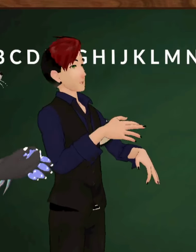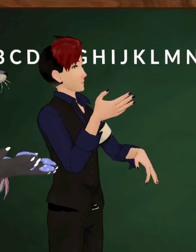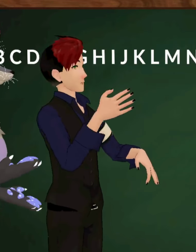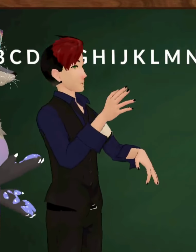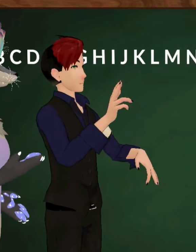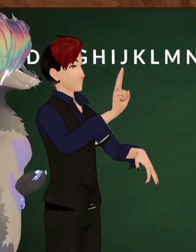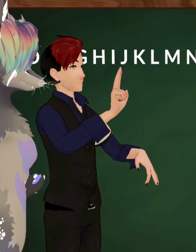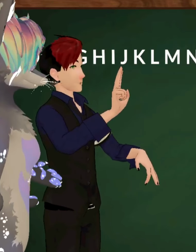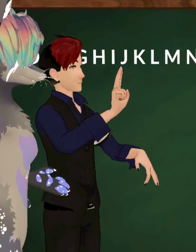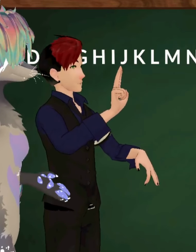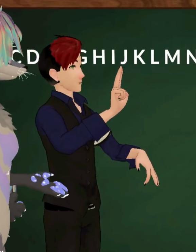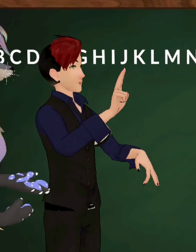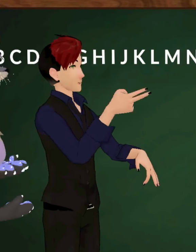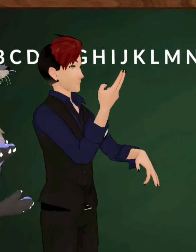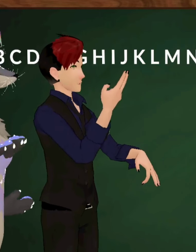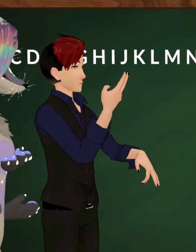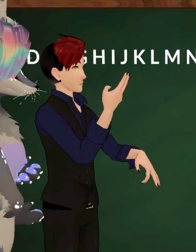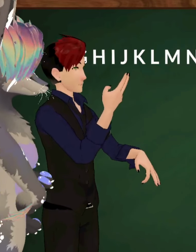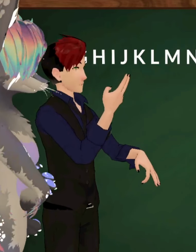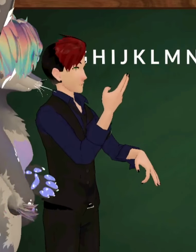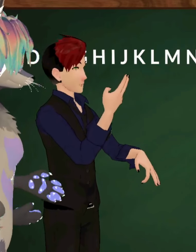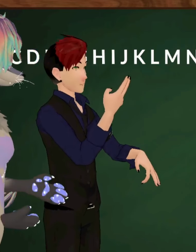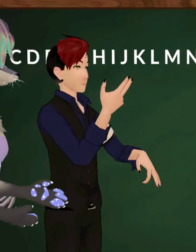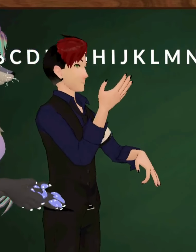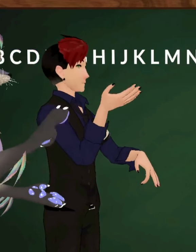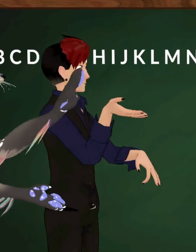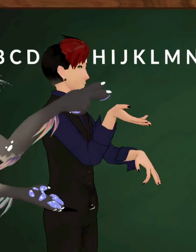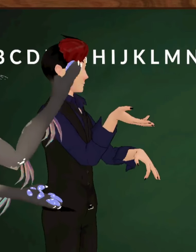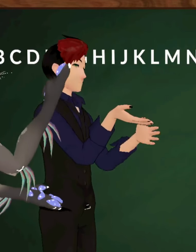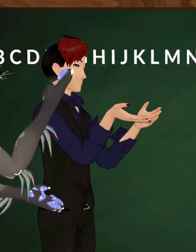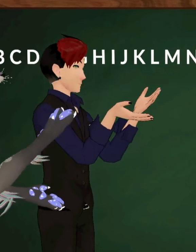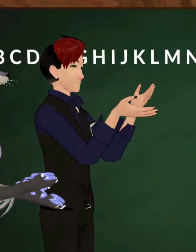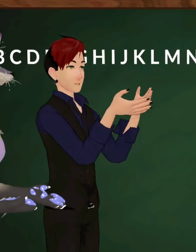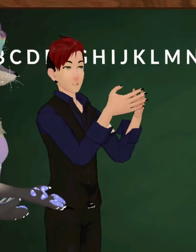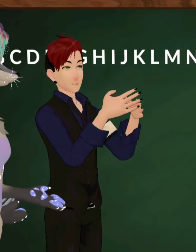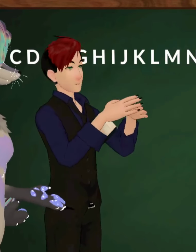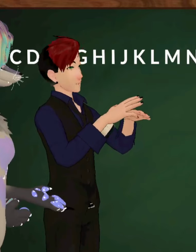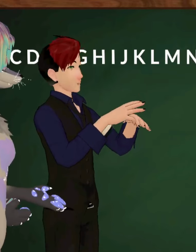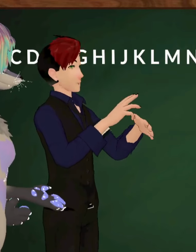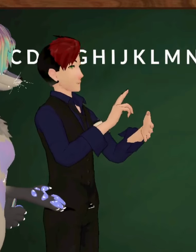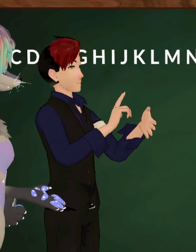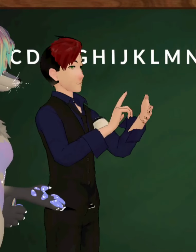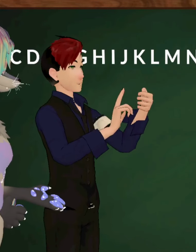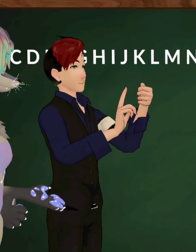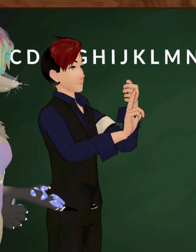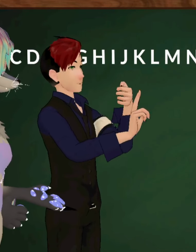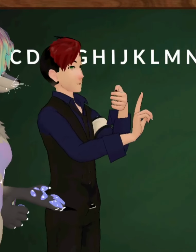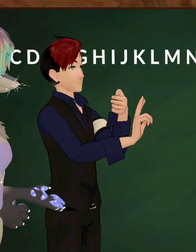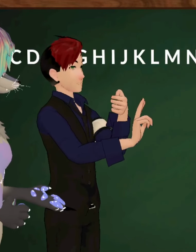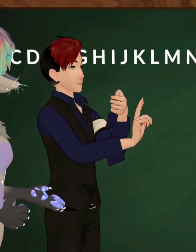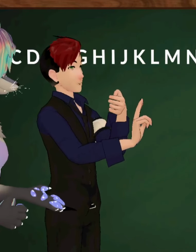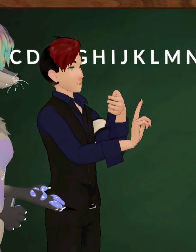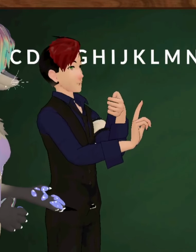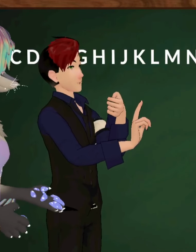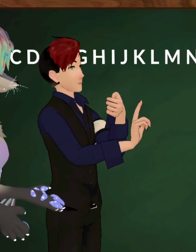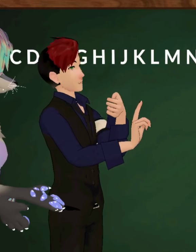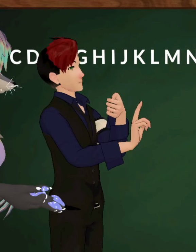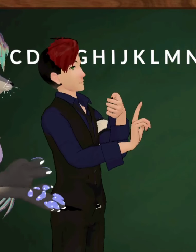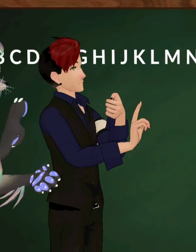I've seen some people do R and they twist their whole hand. It's one of those things that's kind of a preference, but this is much more clear and